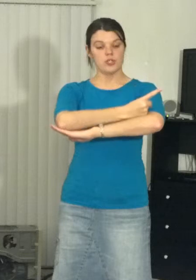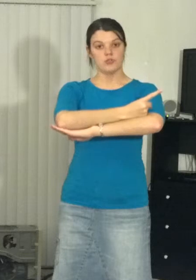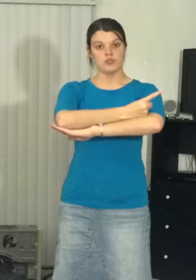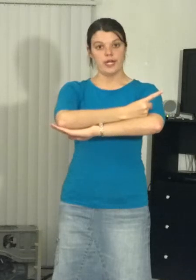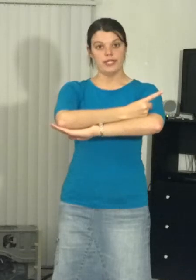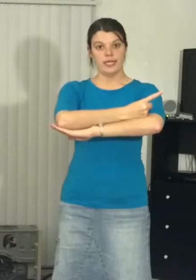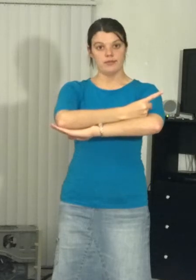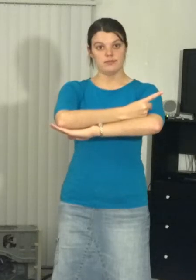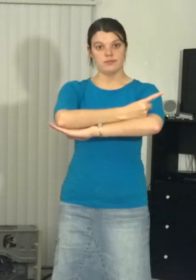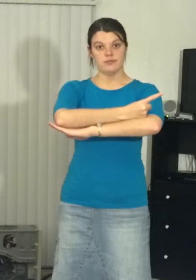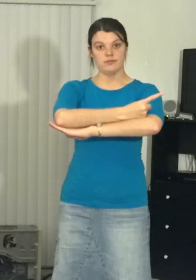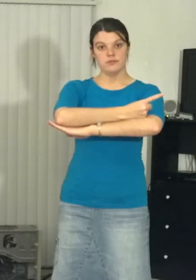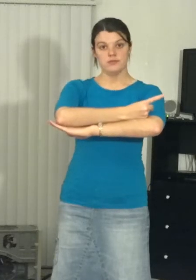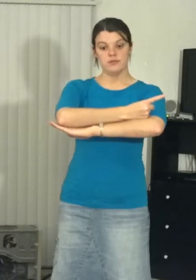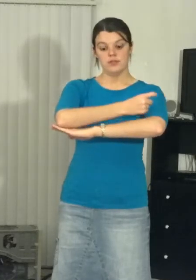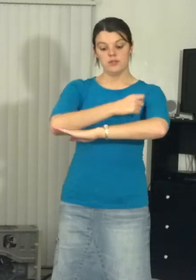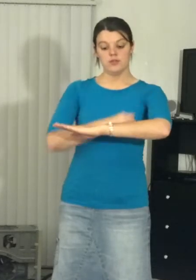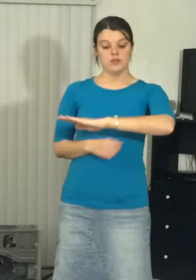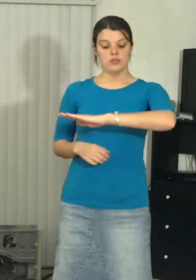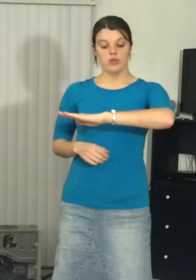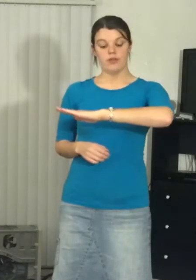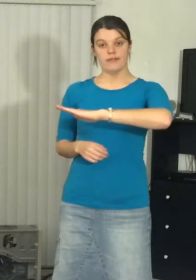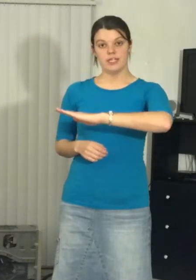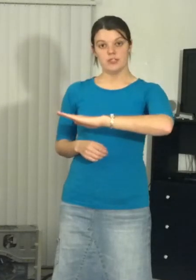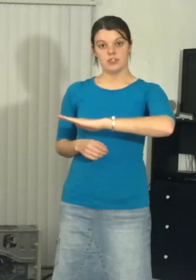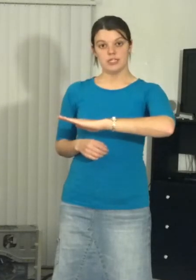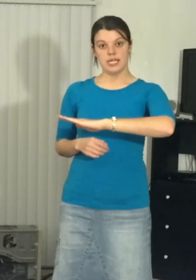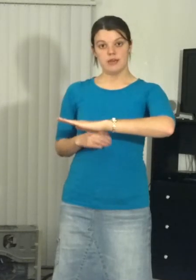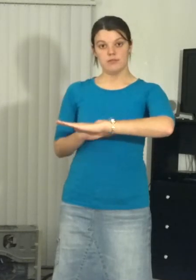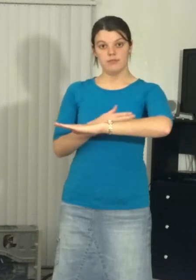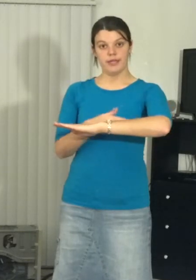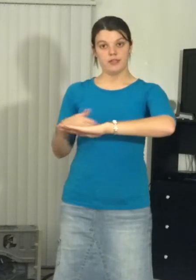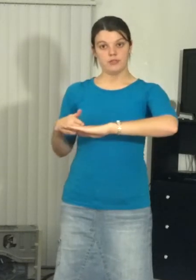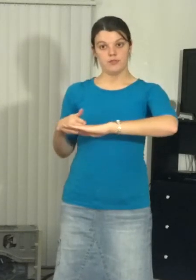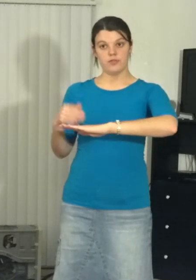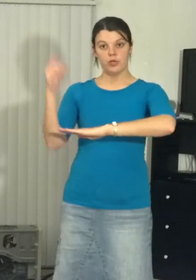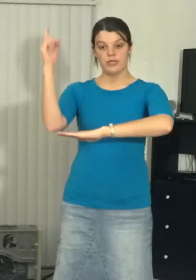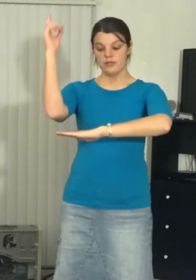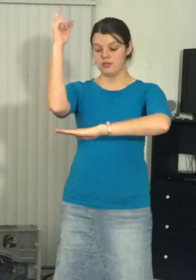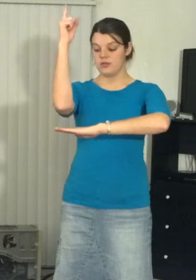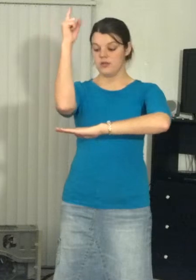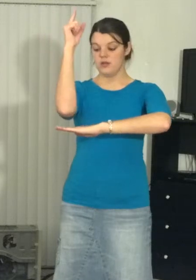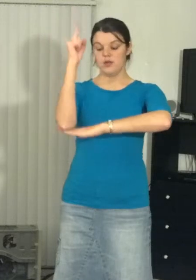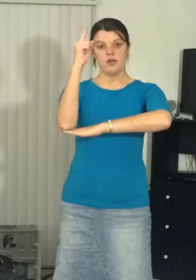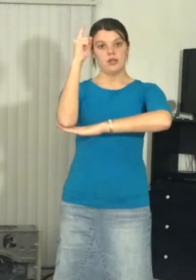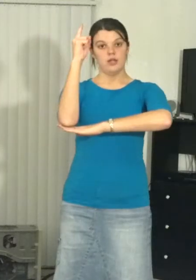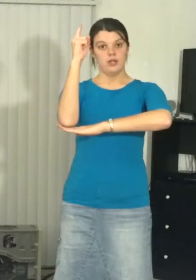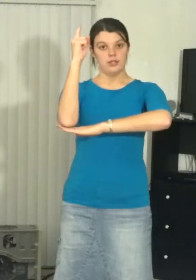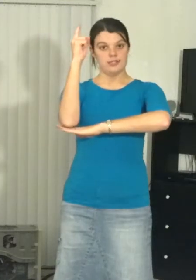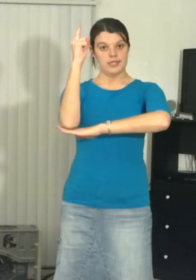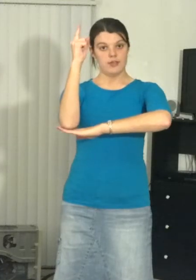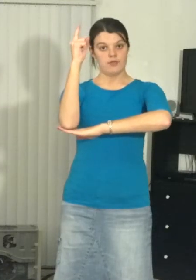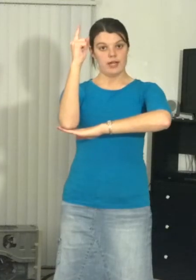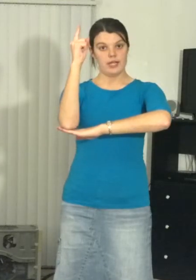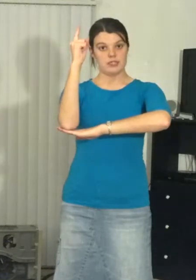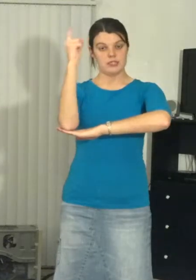go straight down. So your left hand starts out parallel to the floor, set your right hand on